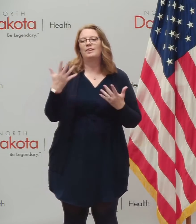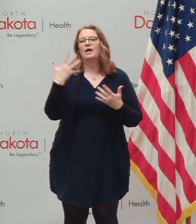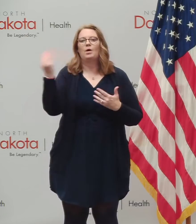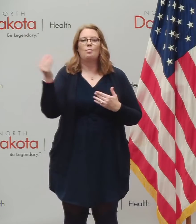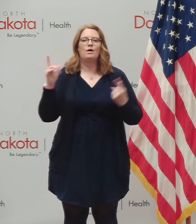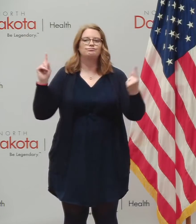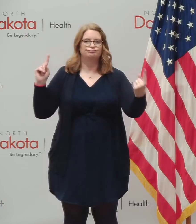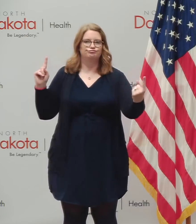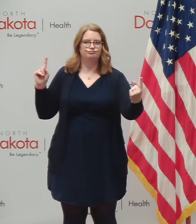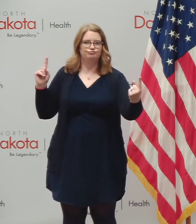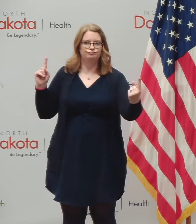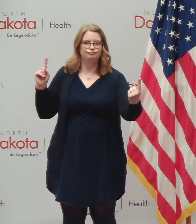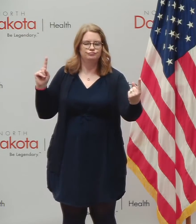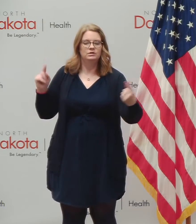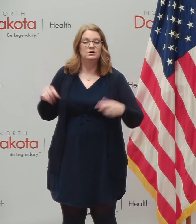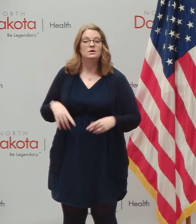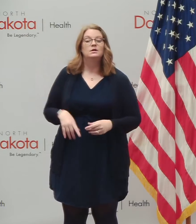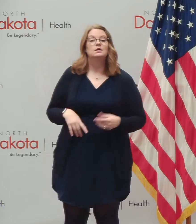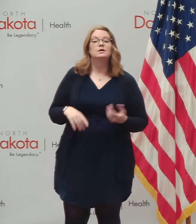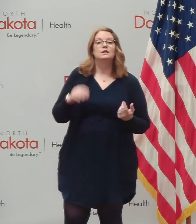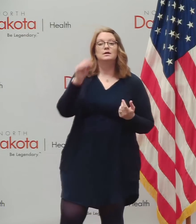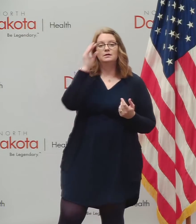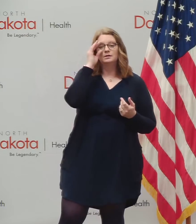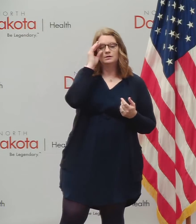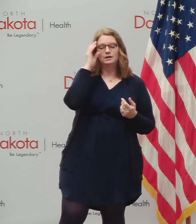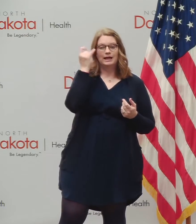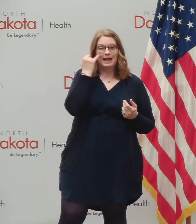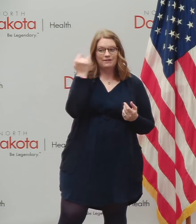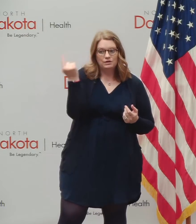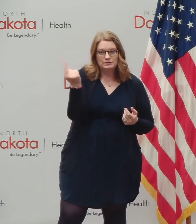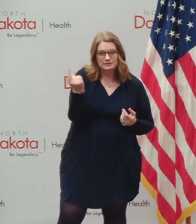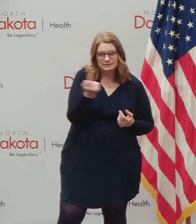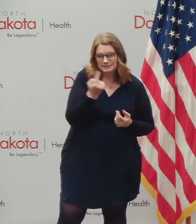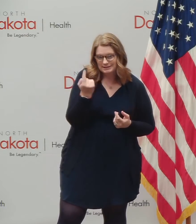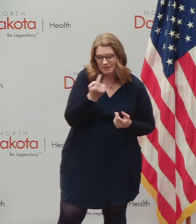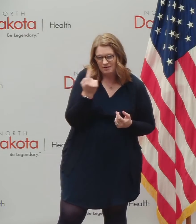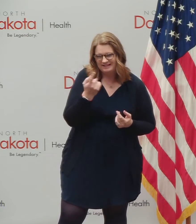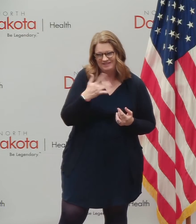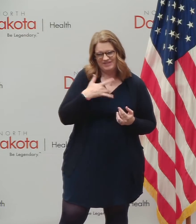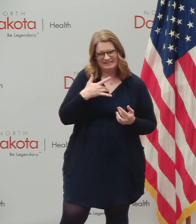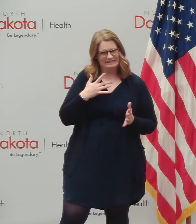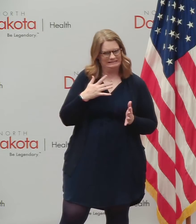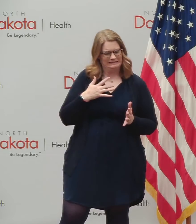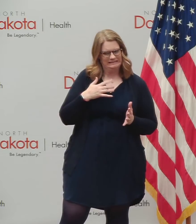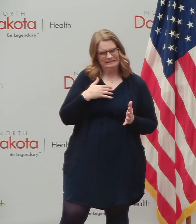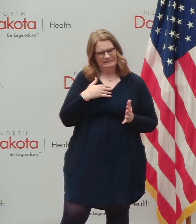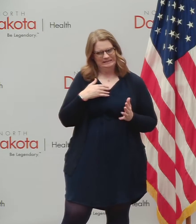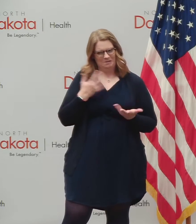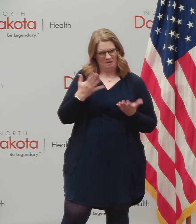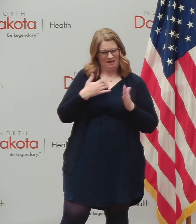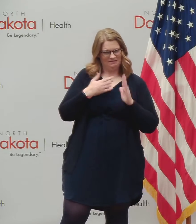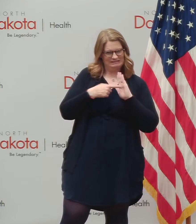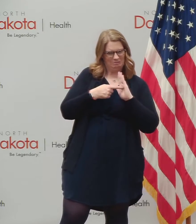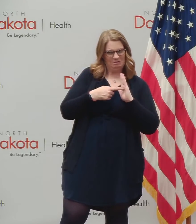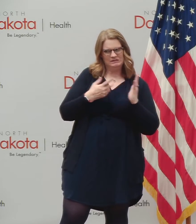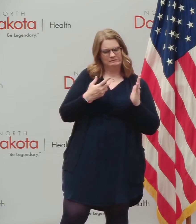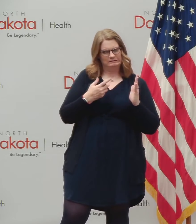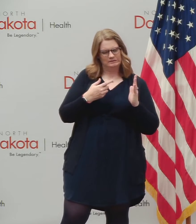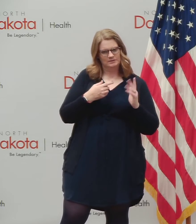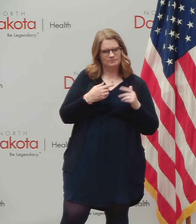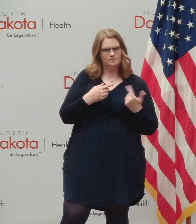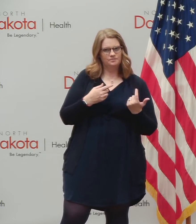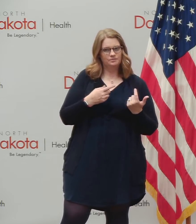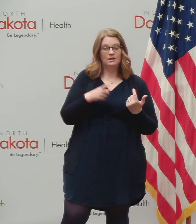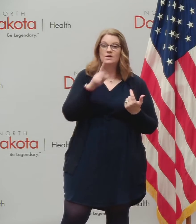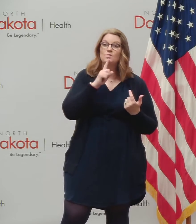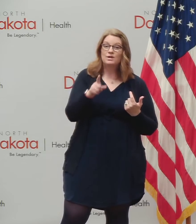distance when you do. But if you're someone who is, thinks that you may have been symptomatic, think you may have been positive, you can help